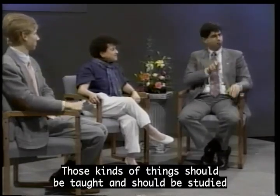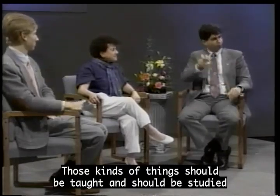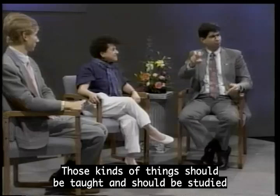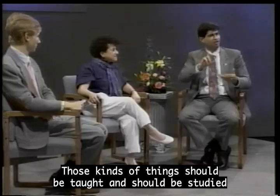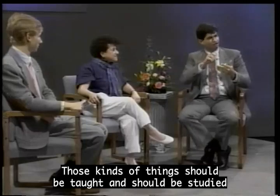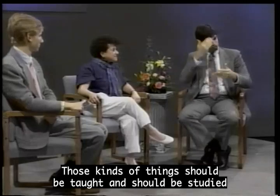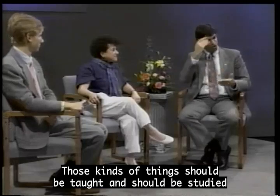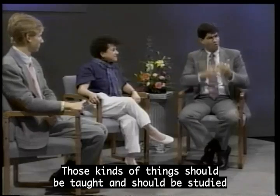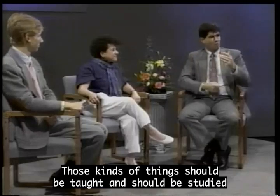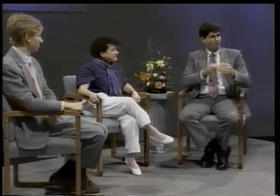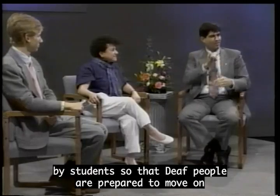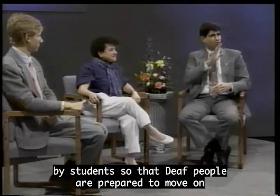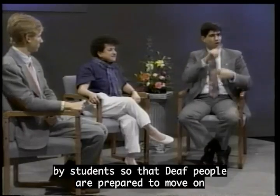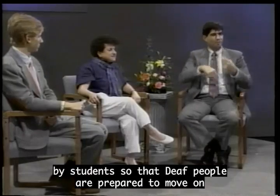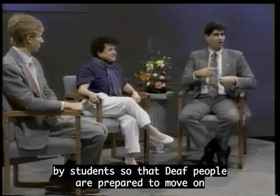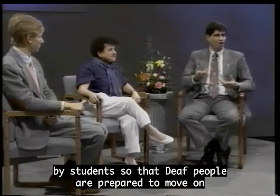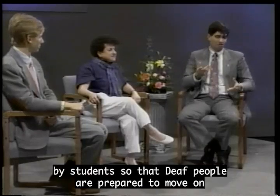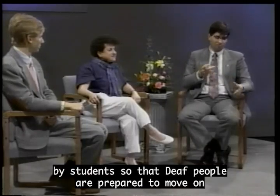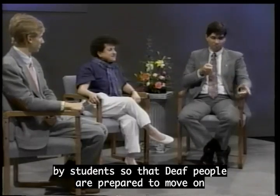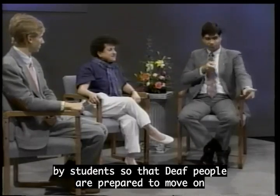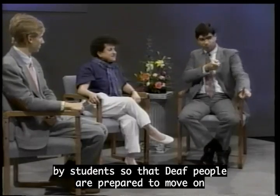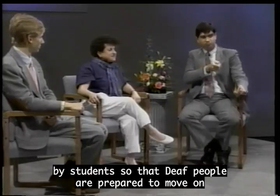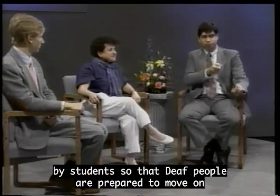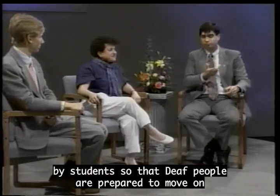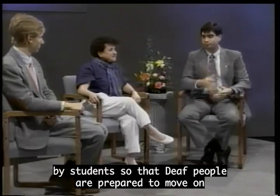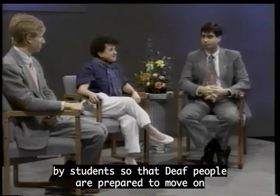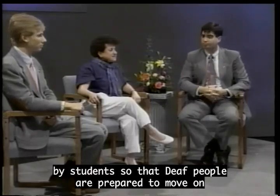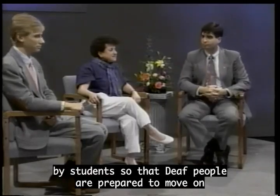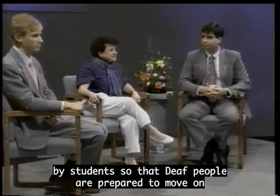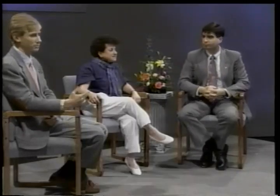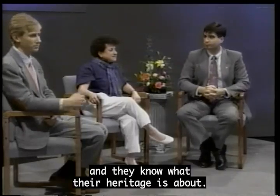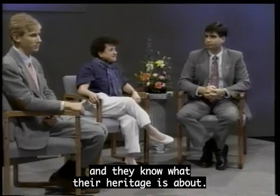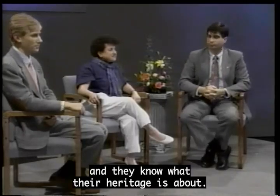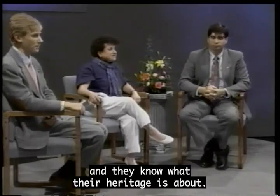are prepared to move on and they know what their heritage is about.